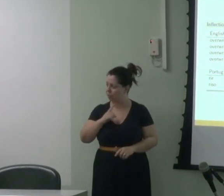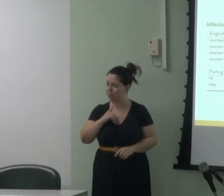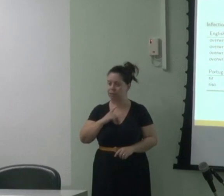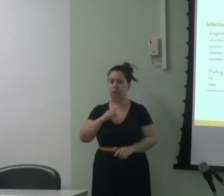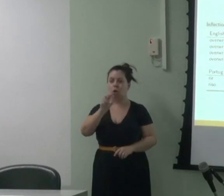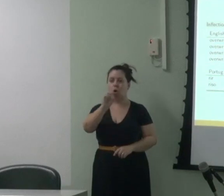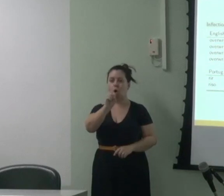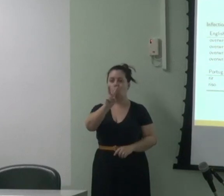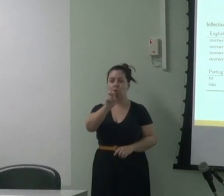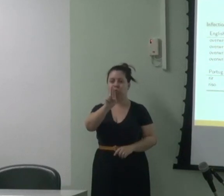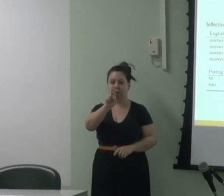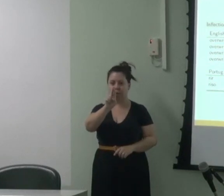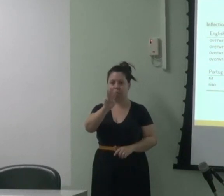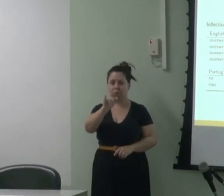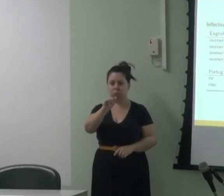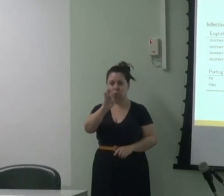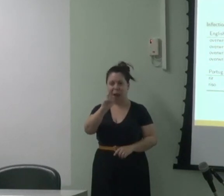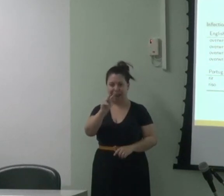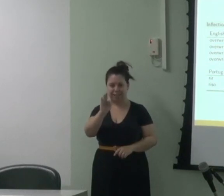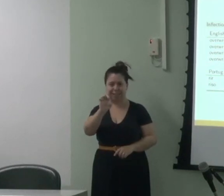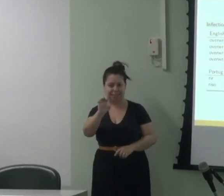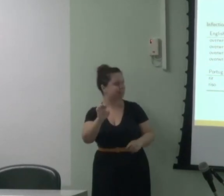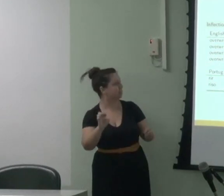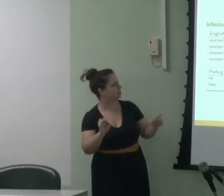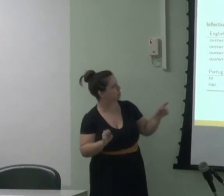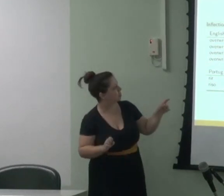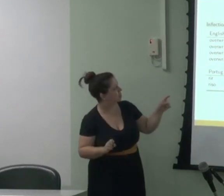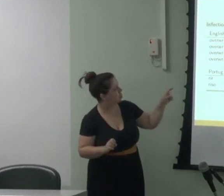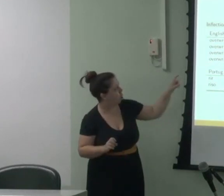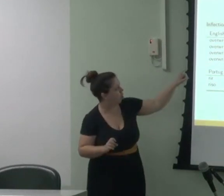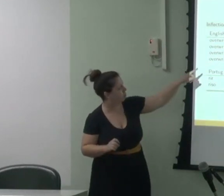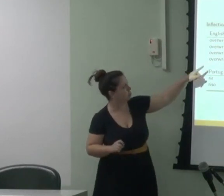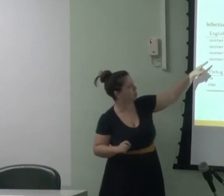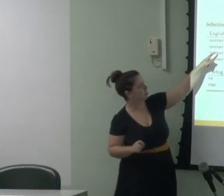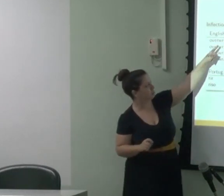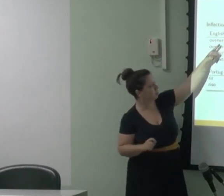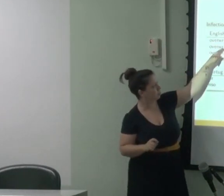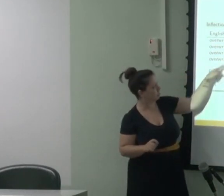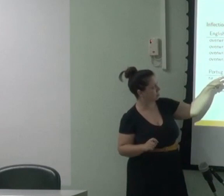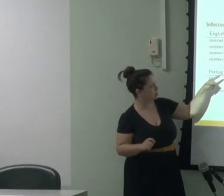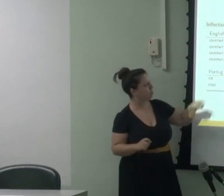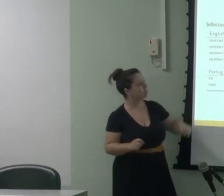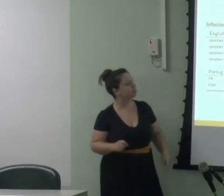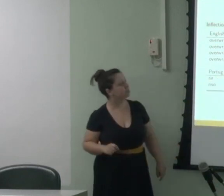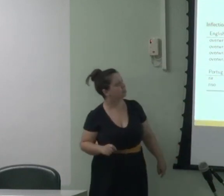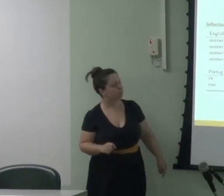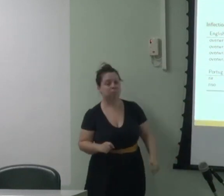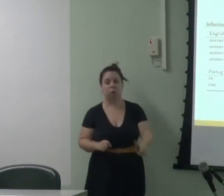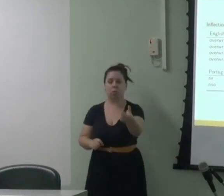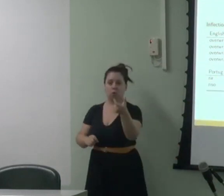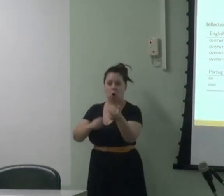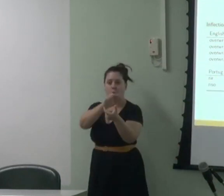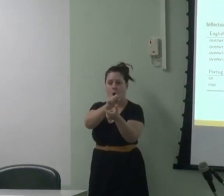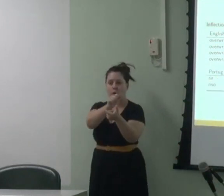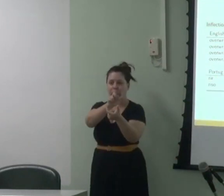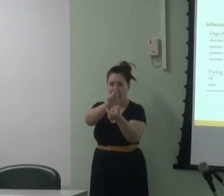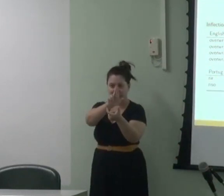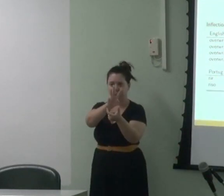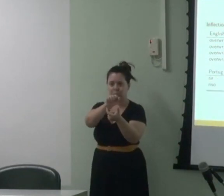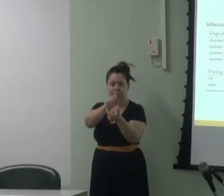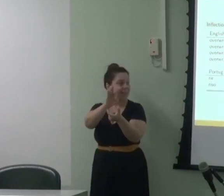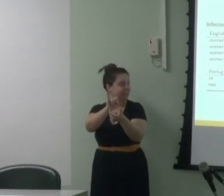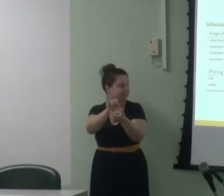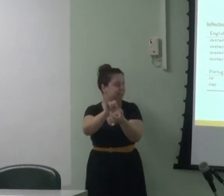on all the lines. So it's in fact the citation form, the full lemma, and what follows is the